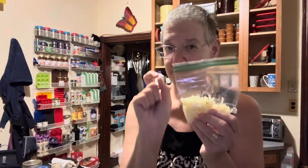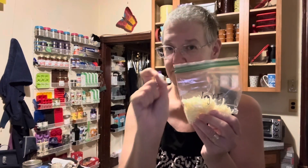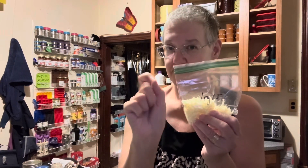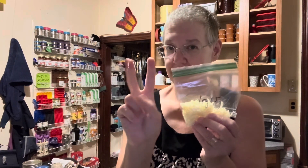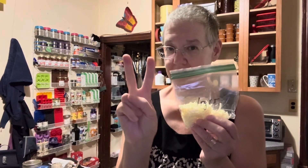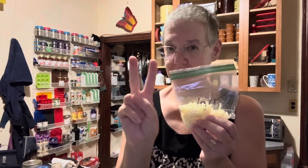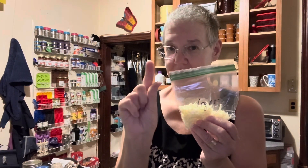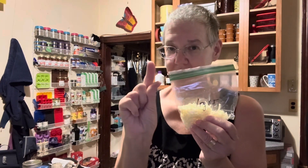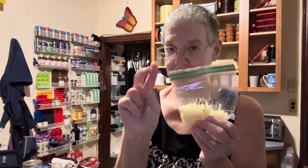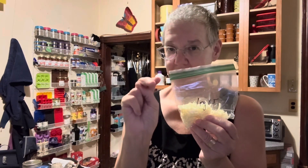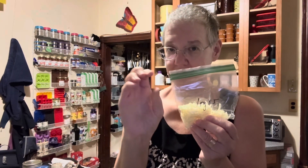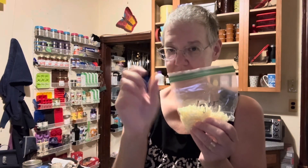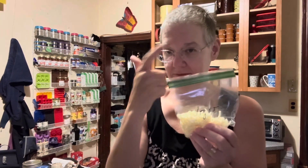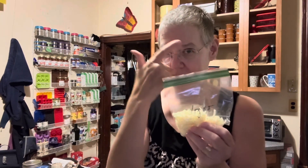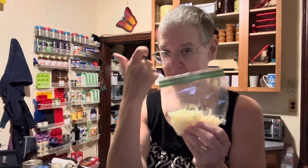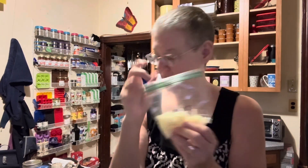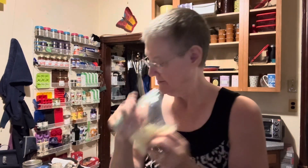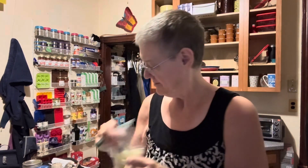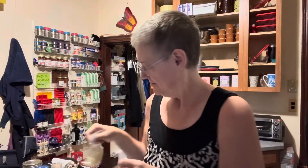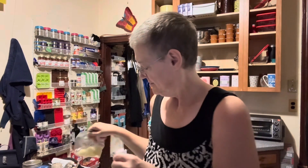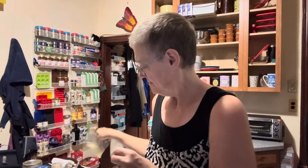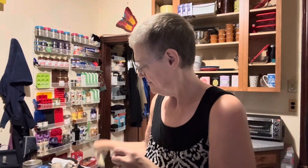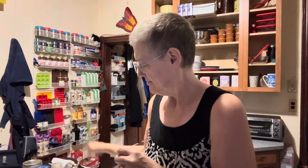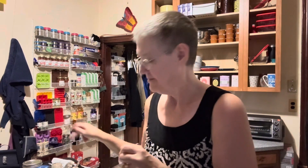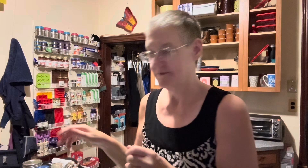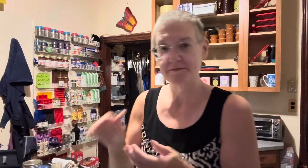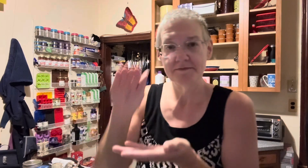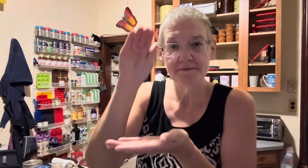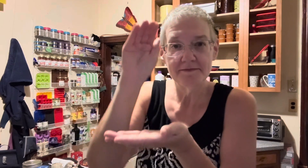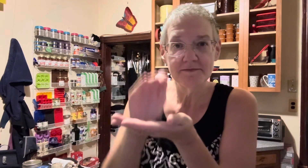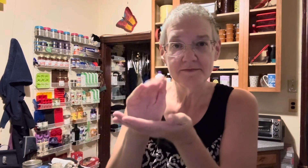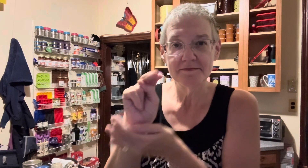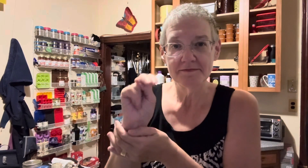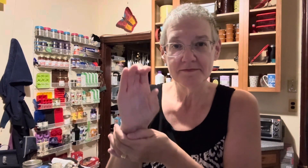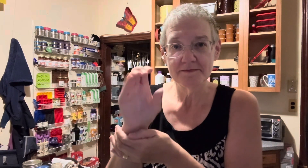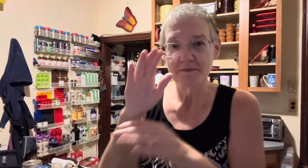Monterey Jack because it has less carbs than cheddar.